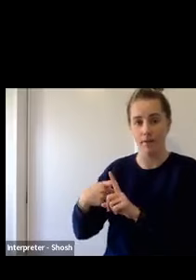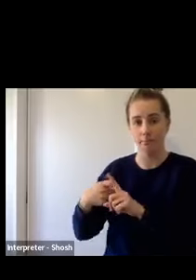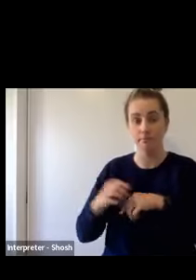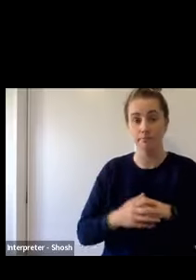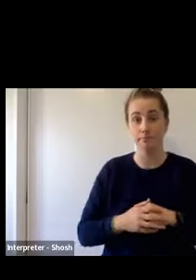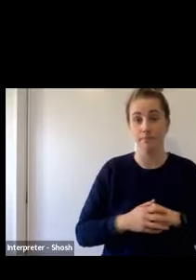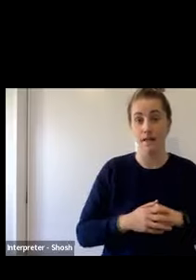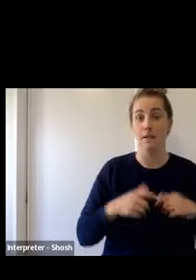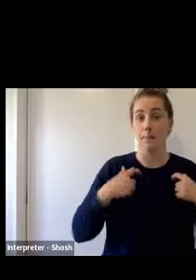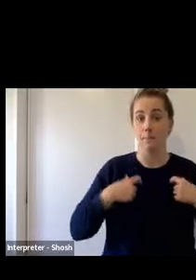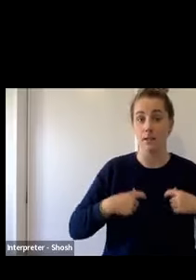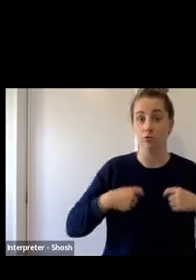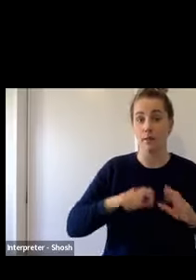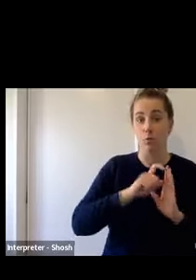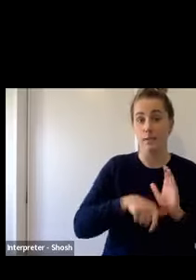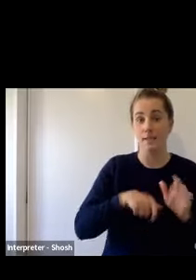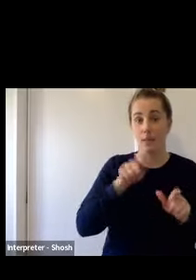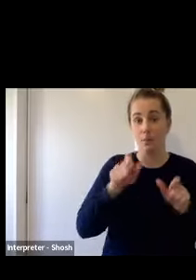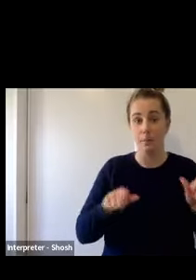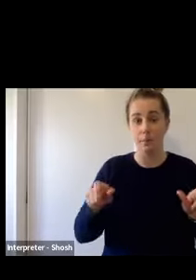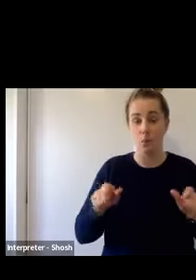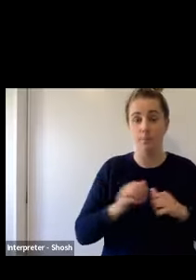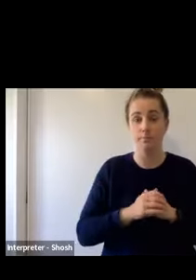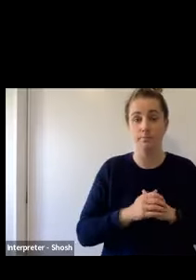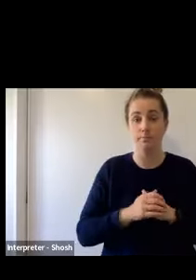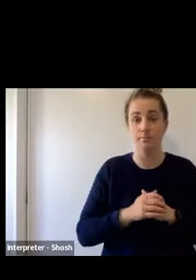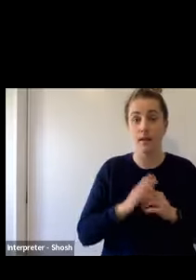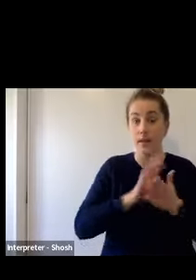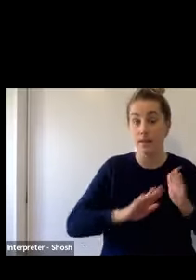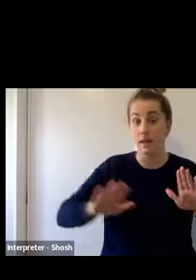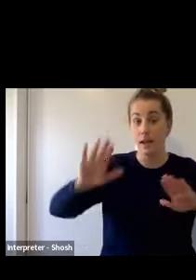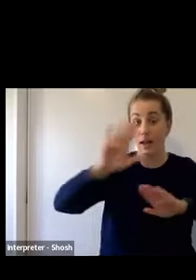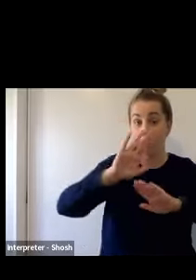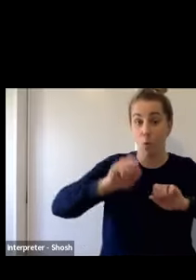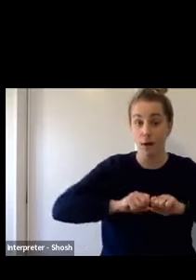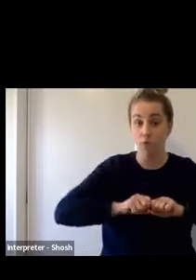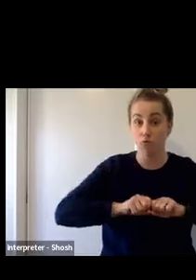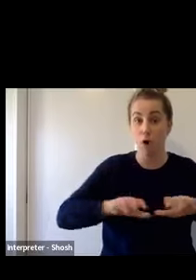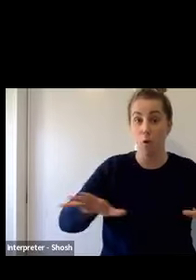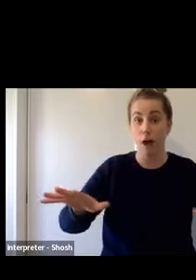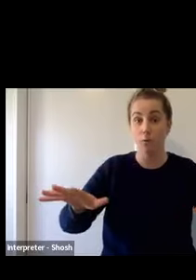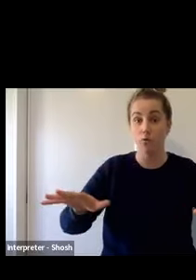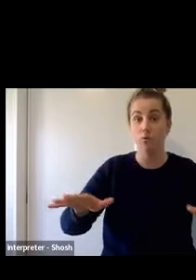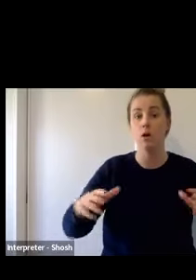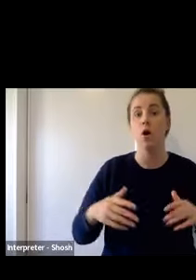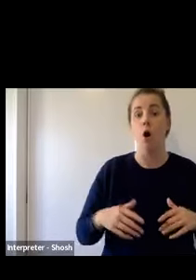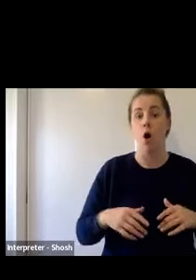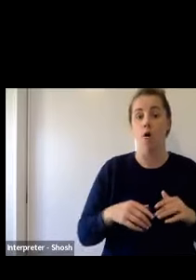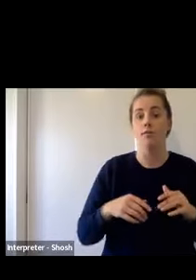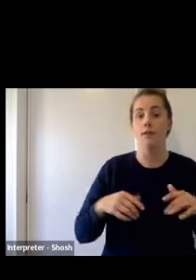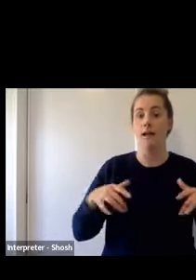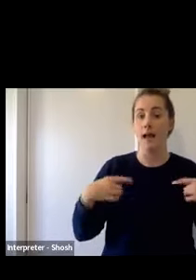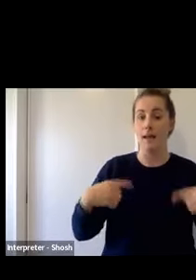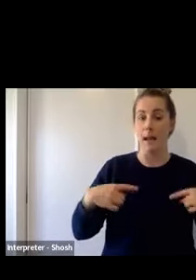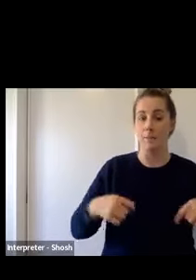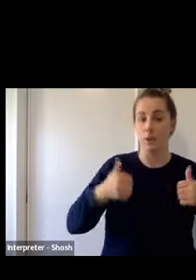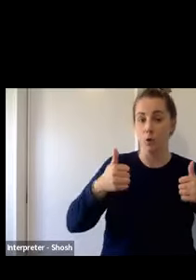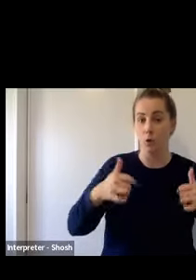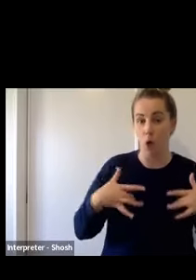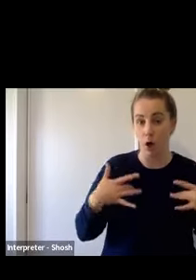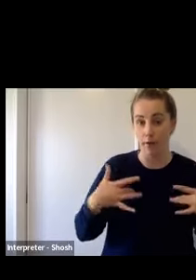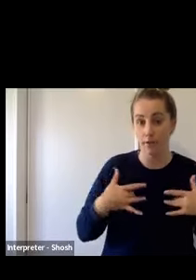People, the nationwide rollout of Enabling Good Lives,